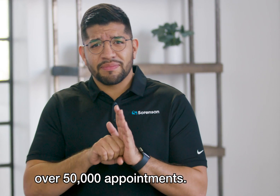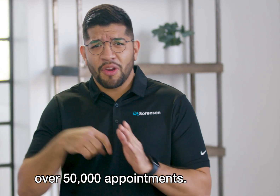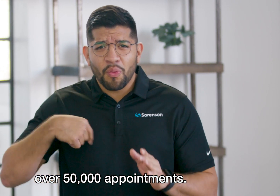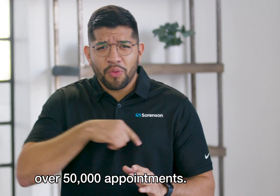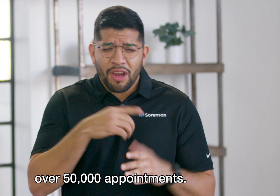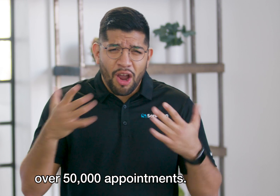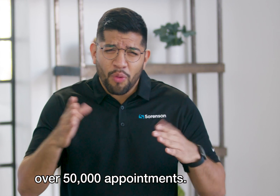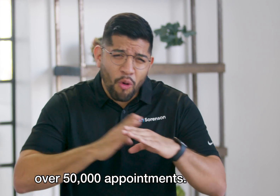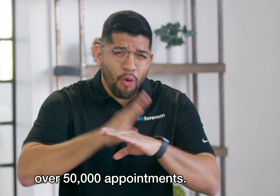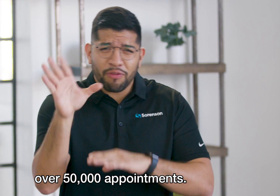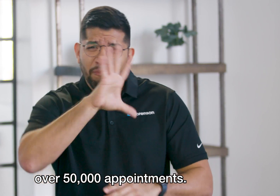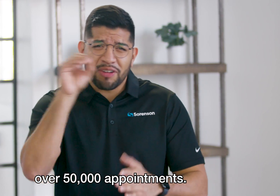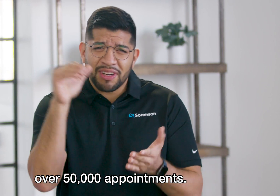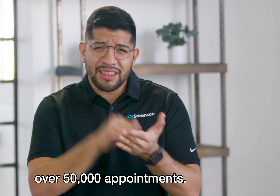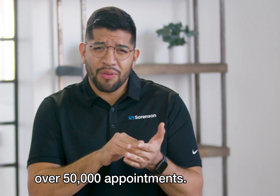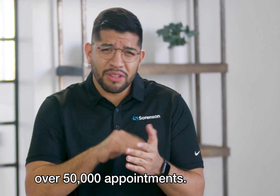over 50,000 appointments.